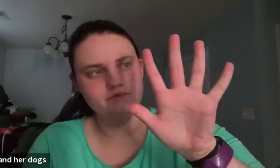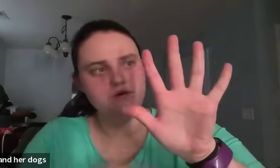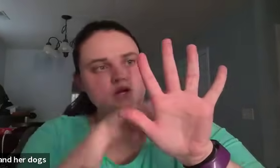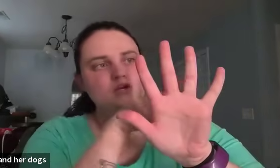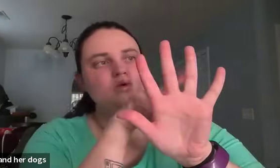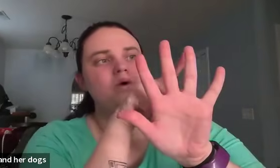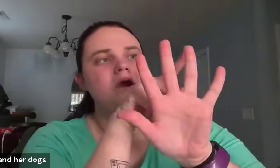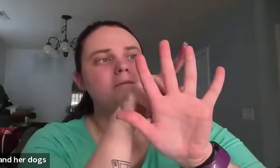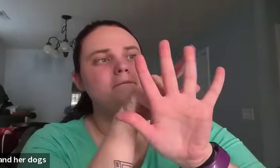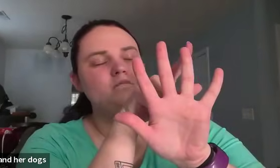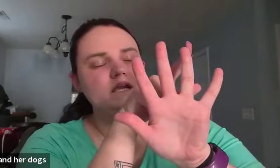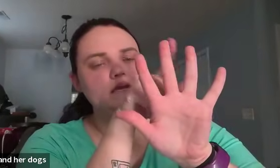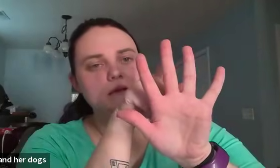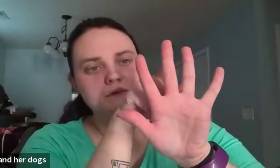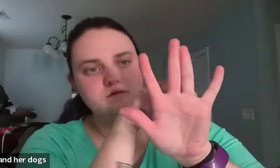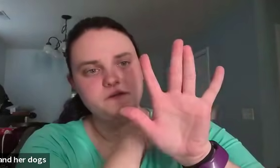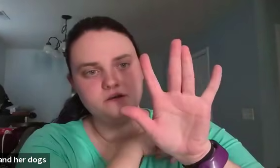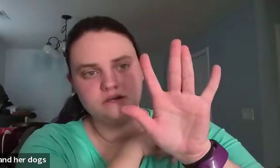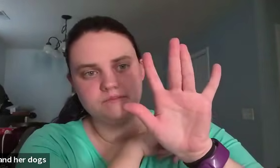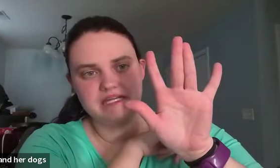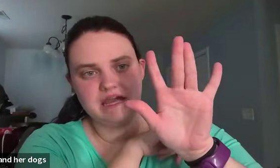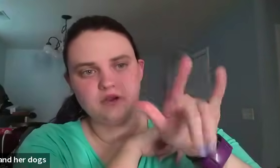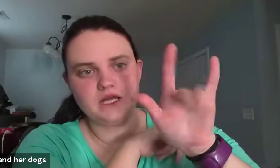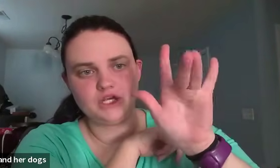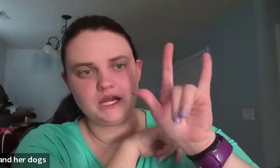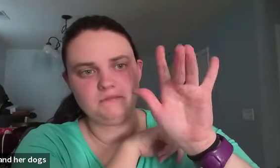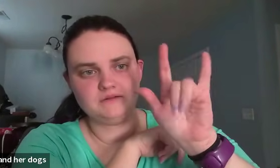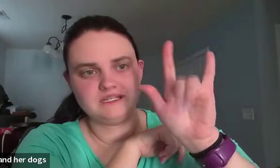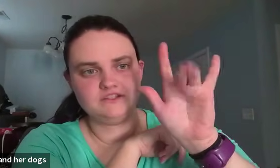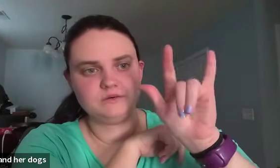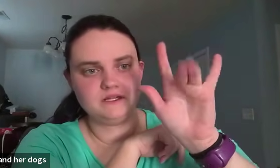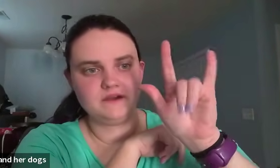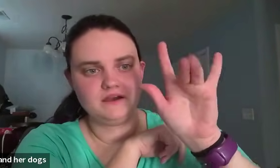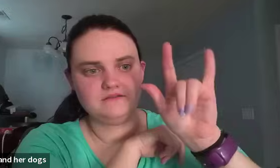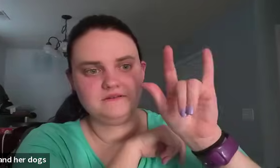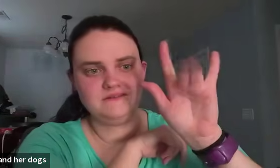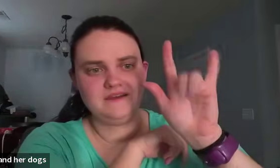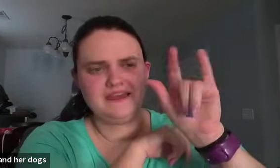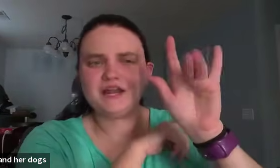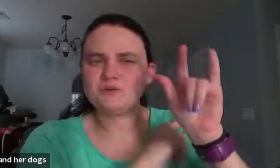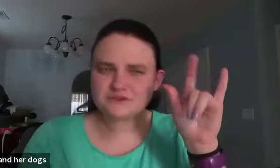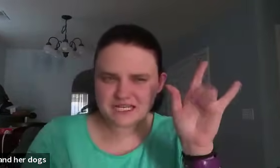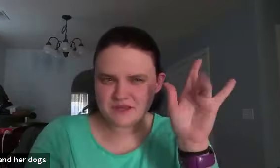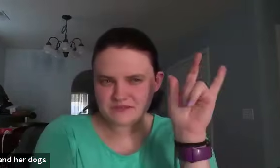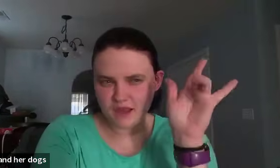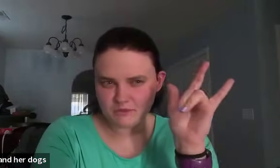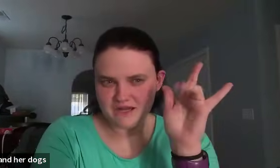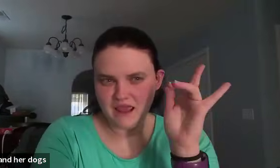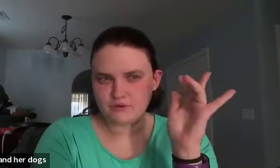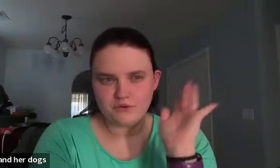up. Your ring and middle finger are going to come together and you're going to bounce it. 25. It almost reminds me of Spider-Man. I don't know